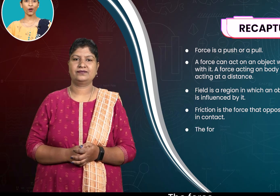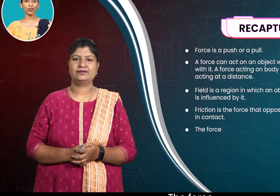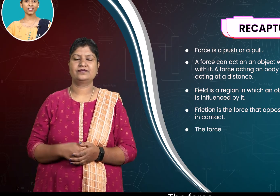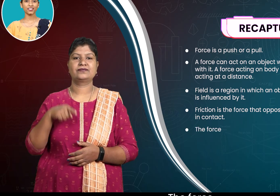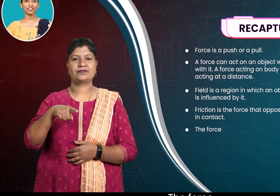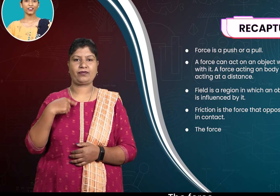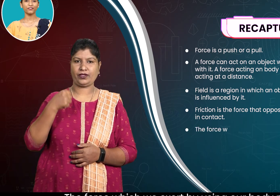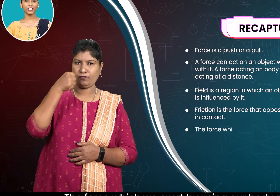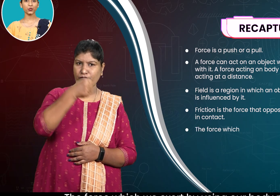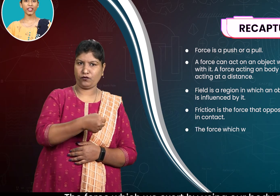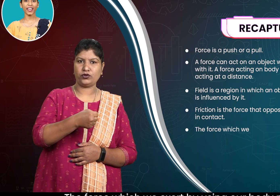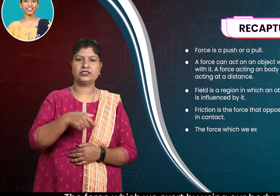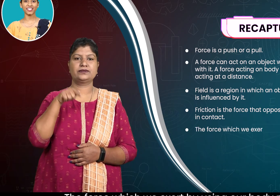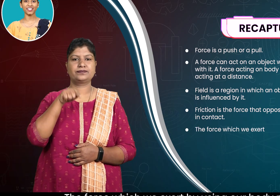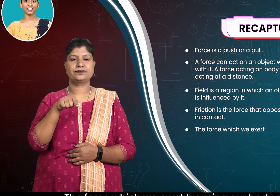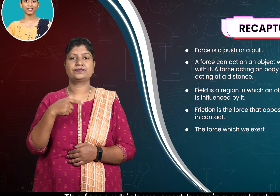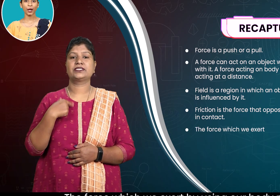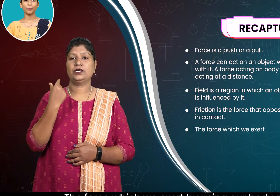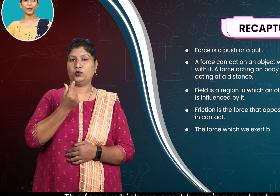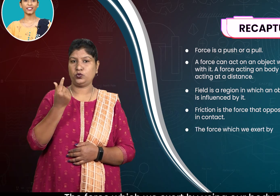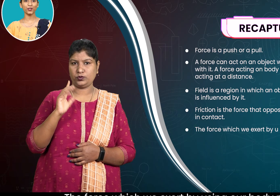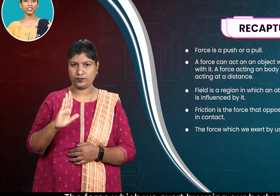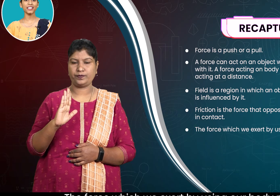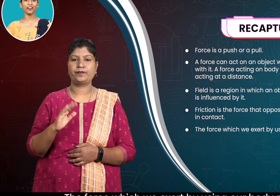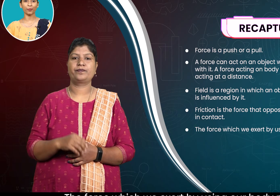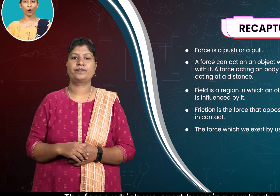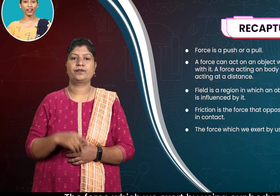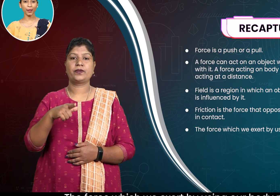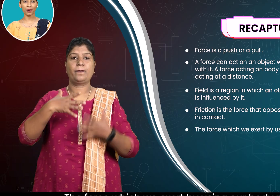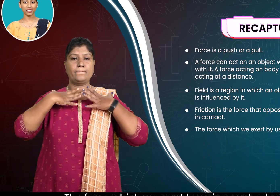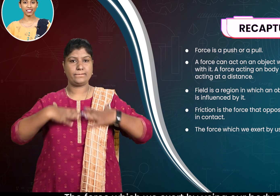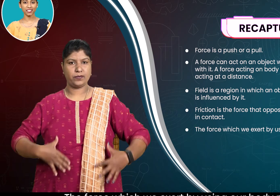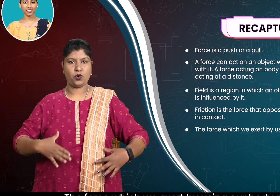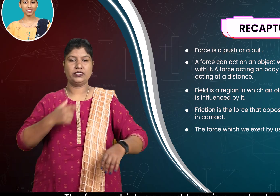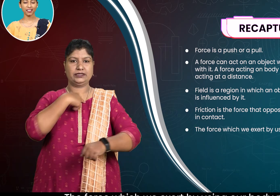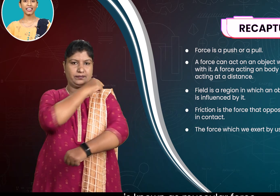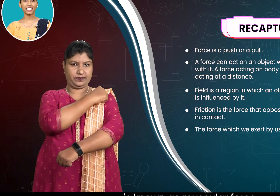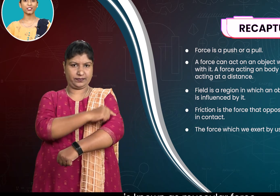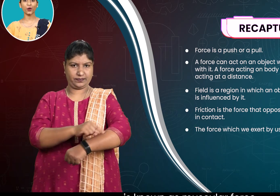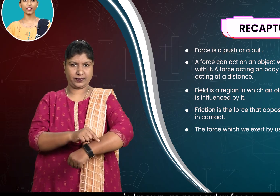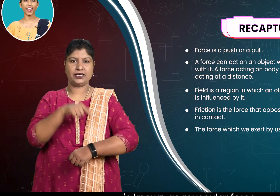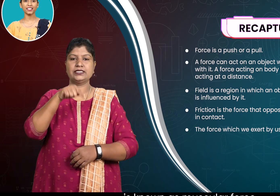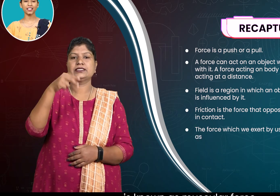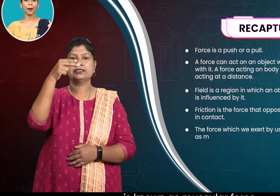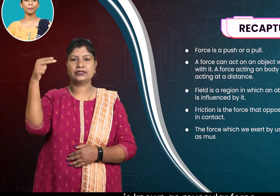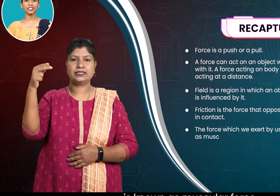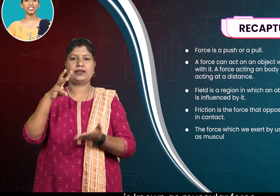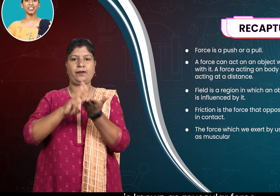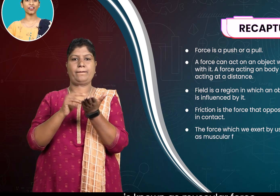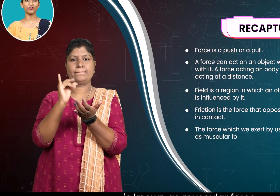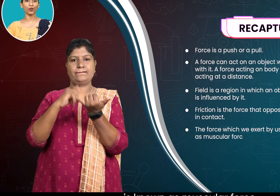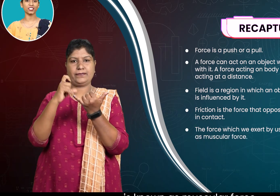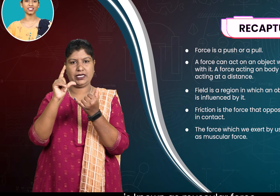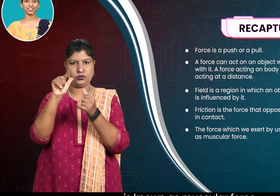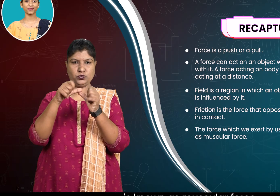The force which we exert by using our body muscles is known as